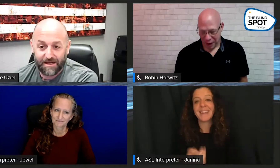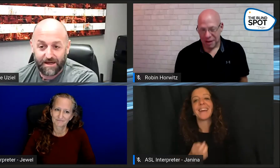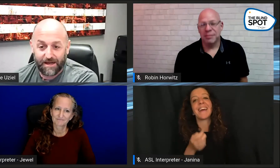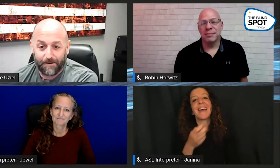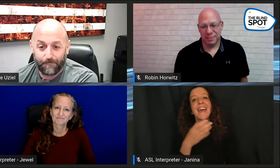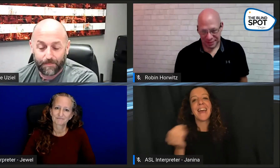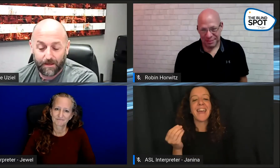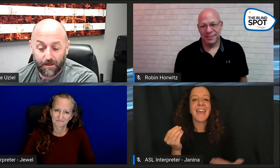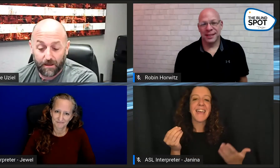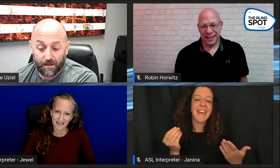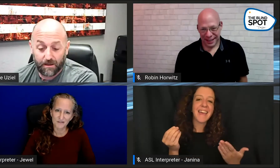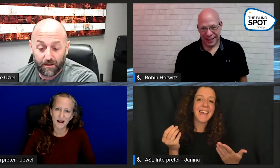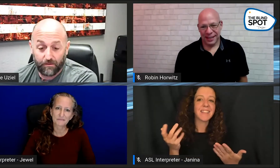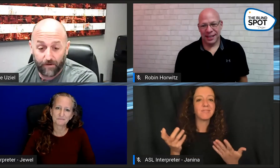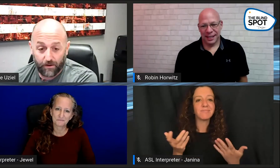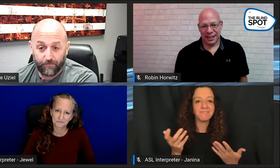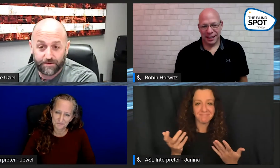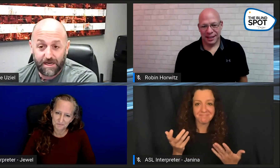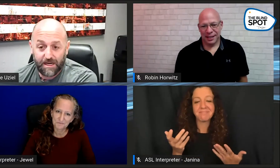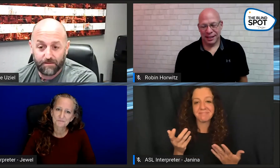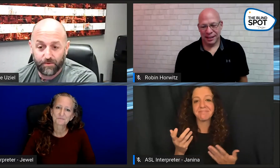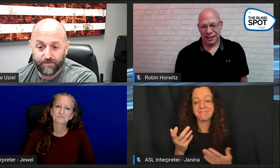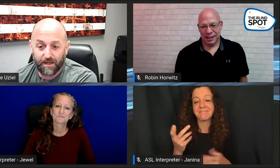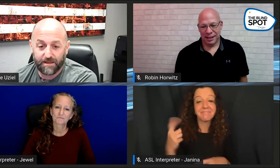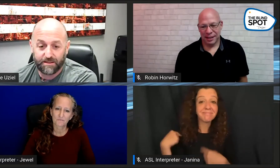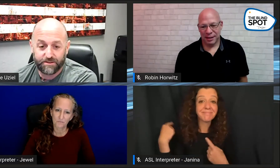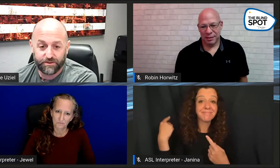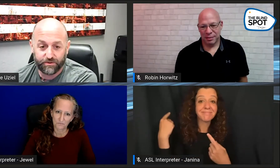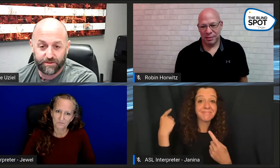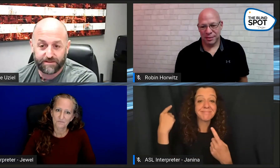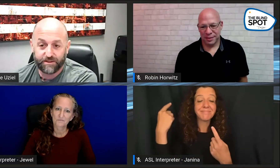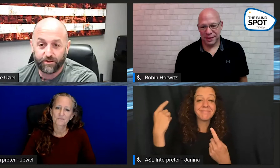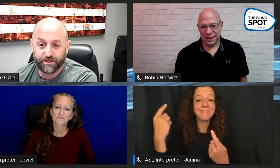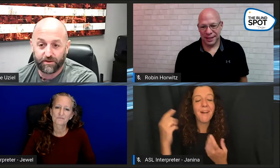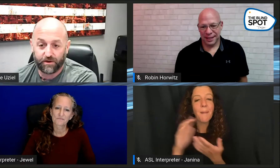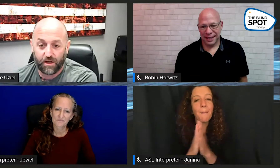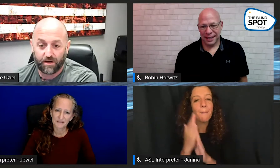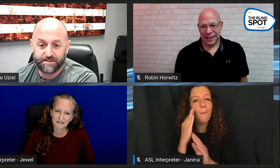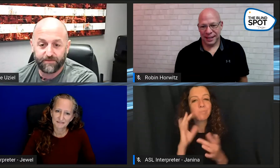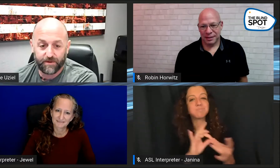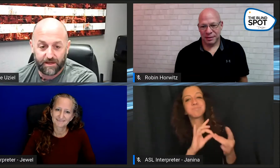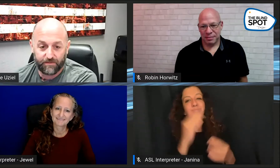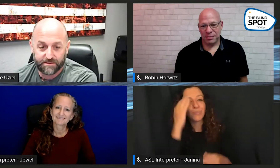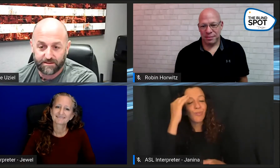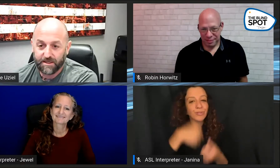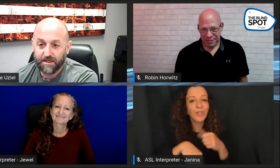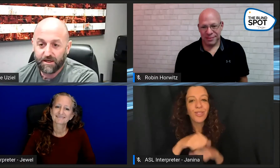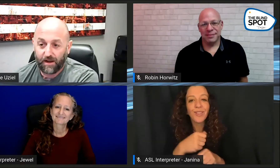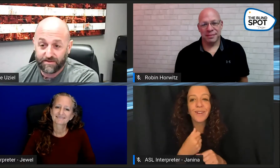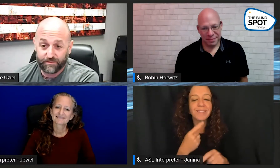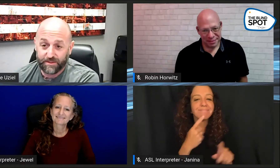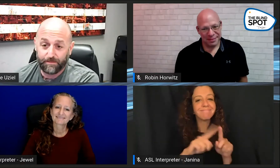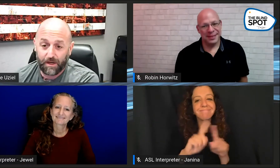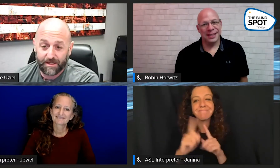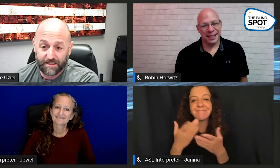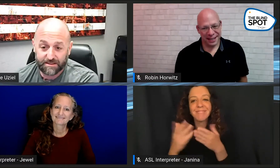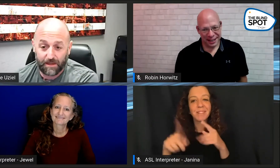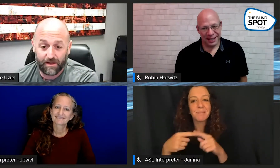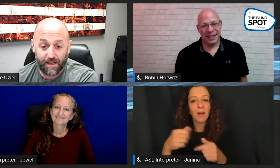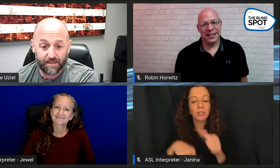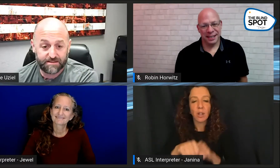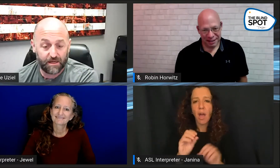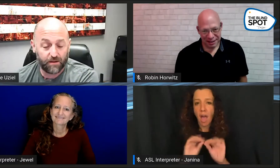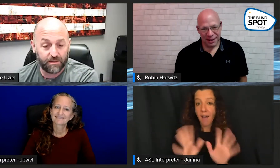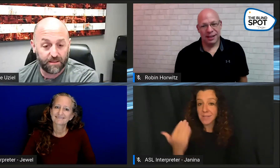And that's right. Over time, we've gotten to get to know each other on different levels. And obviously, we did the podcast